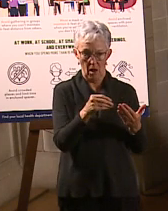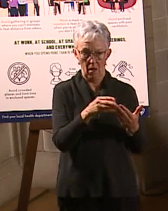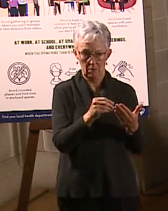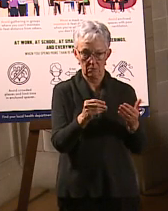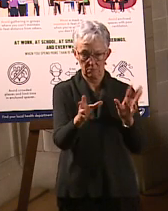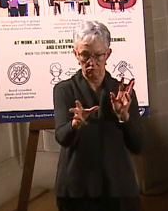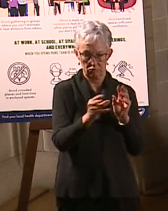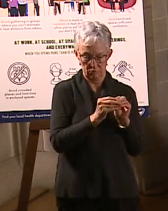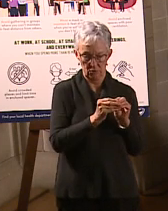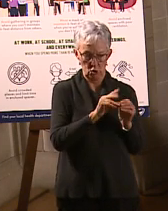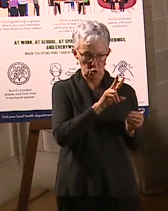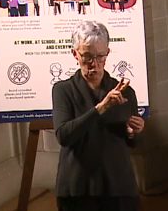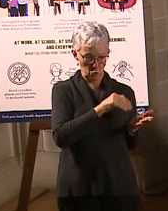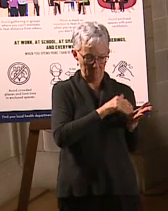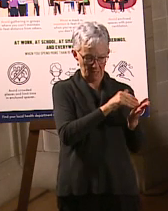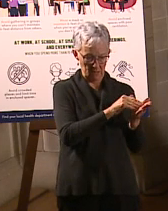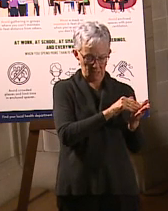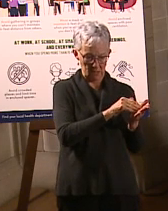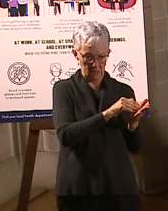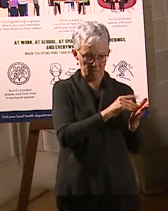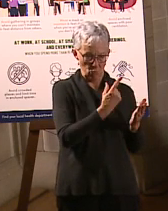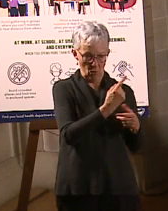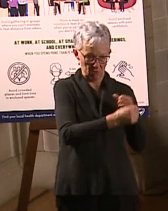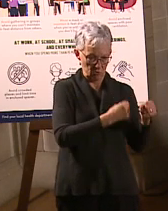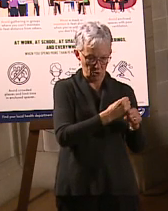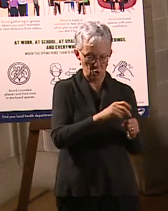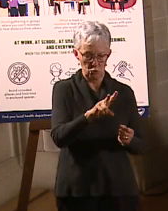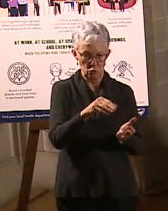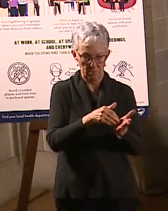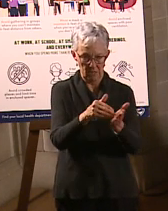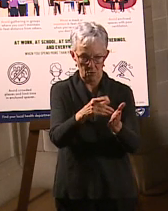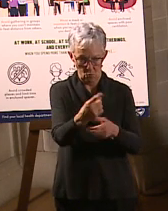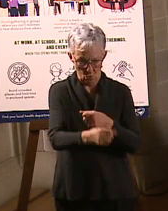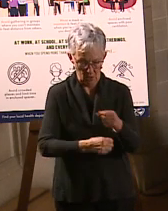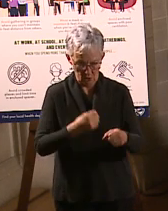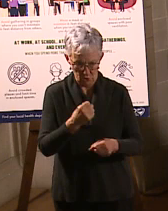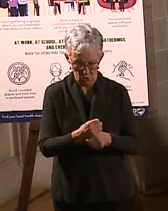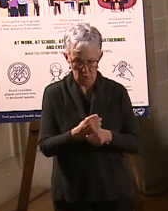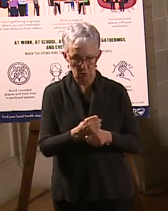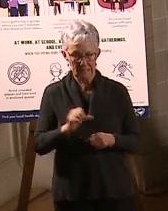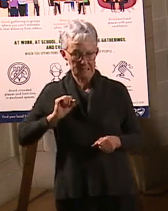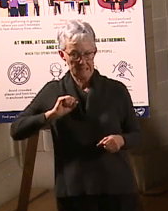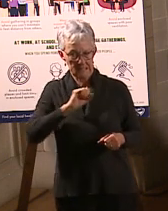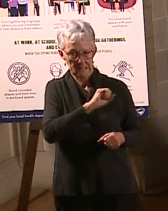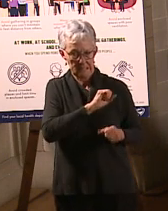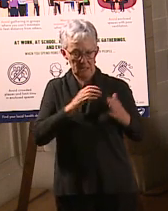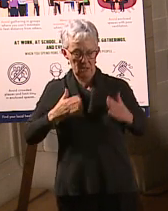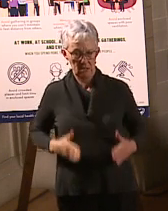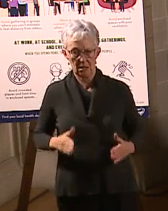a choice scholarship program. Senator Linehan has introduced LB